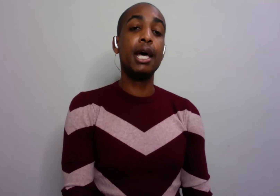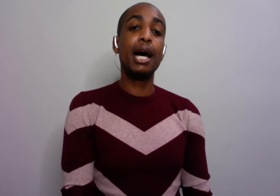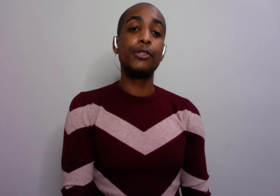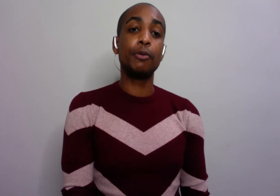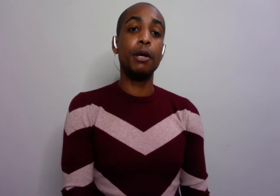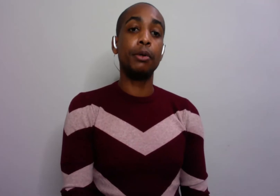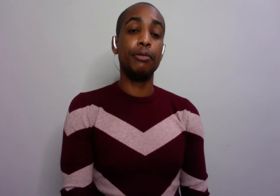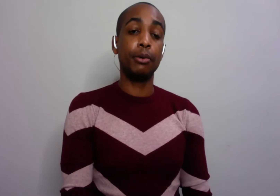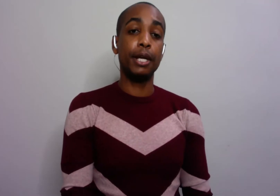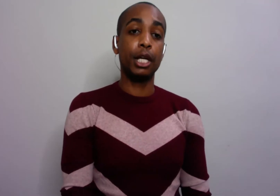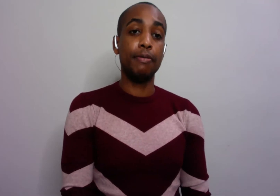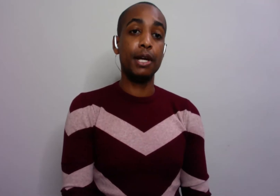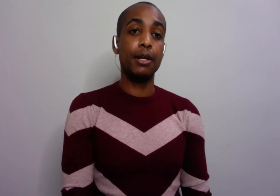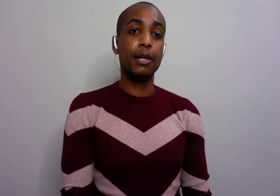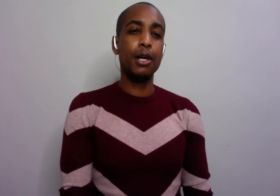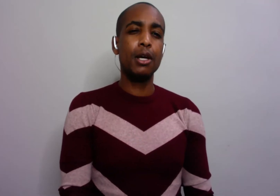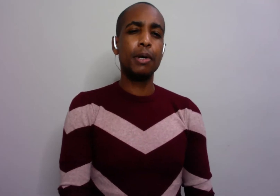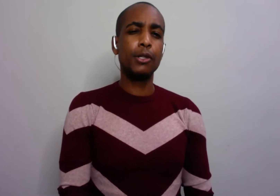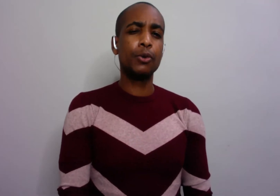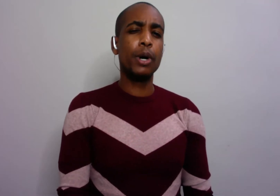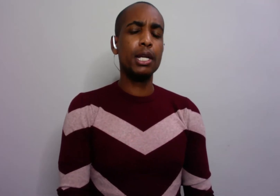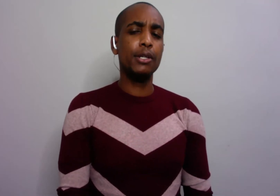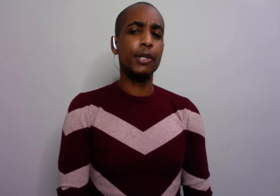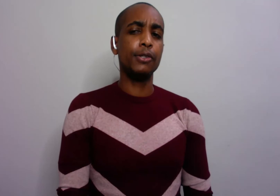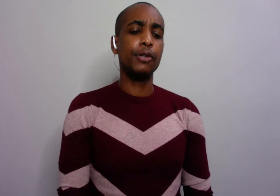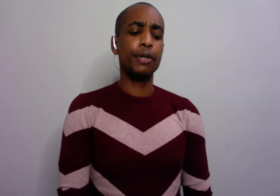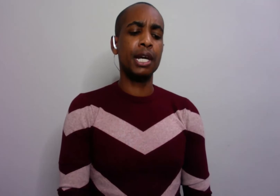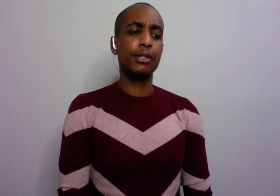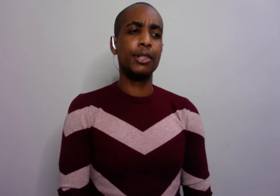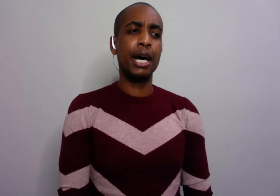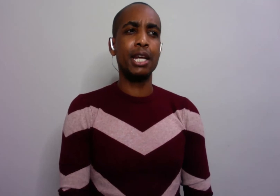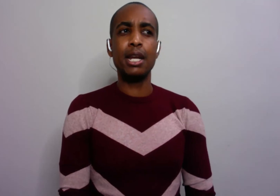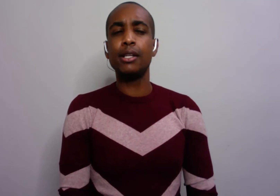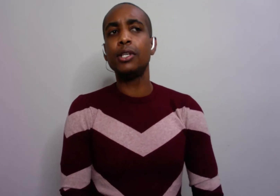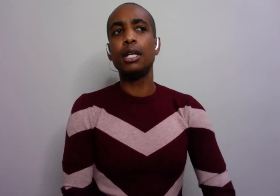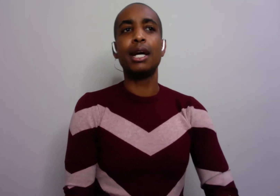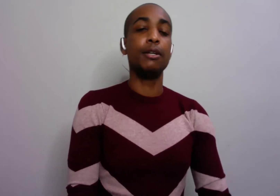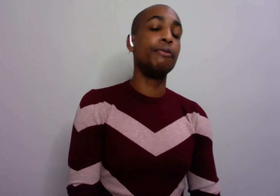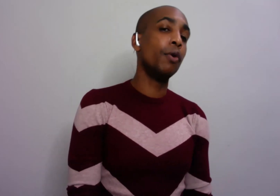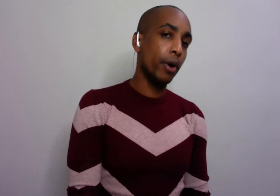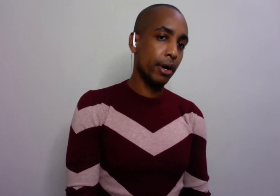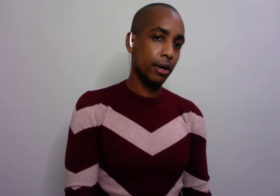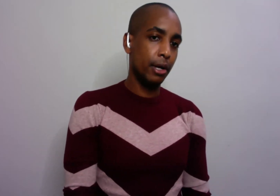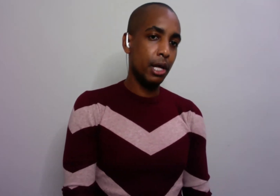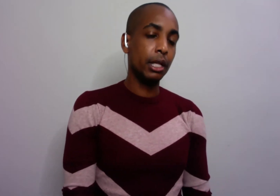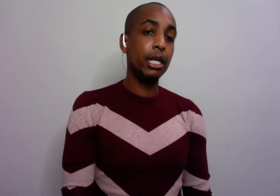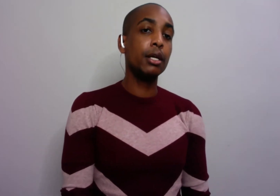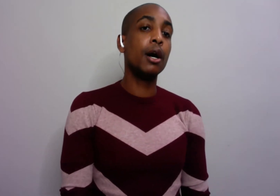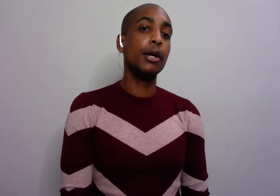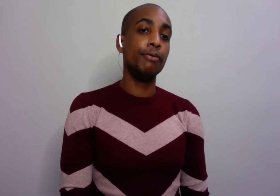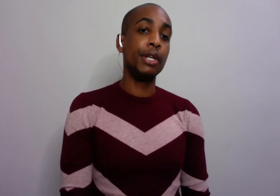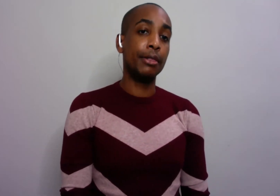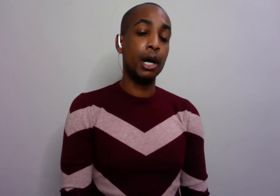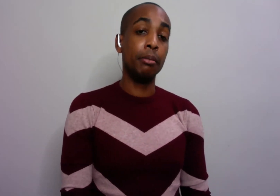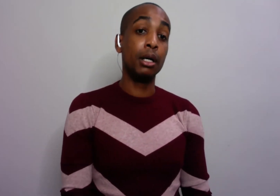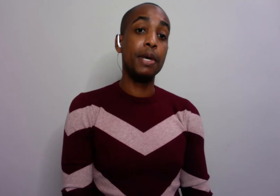population, as are people living with HIV. But it's quite easy to forget that in 1994, the leading